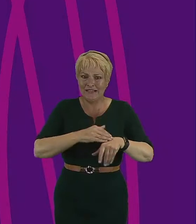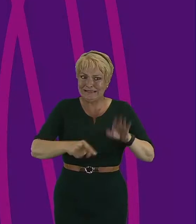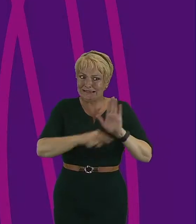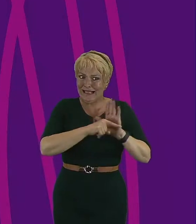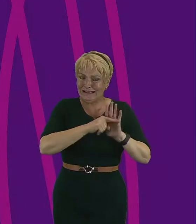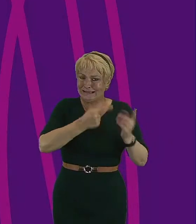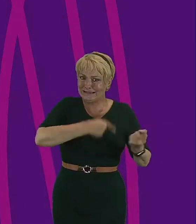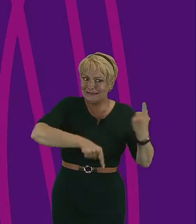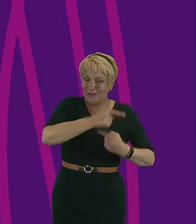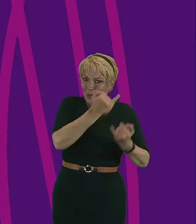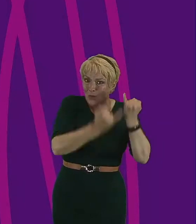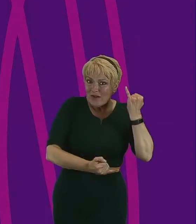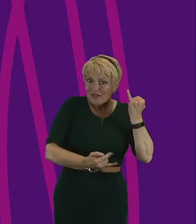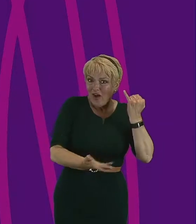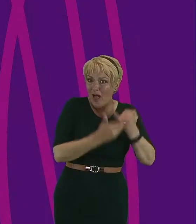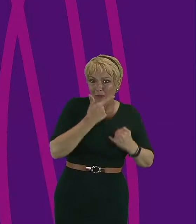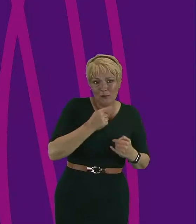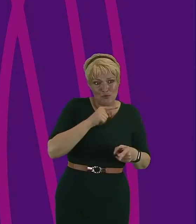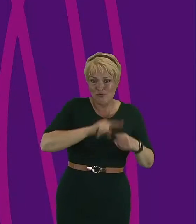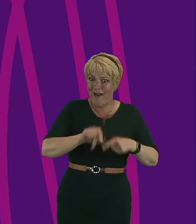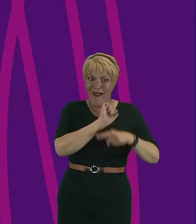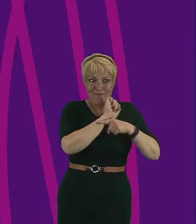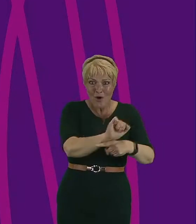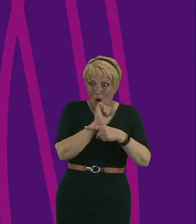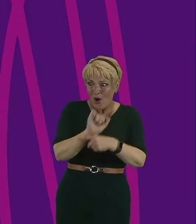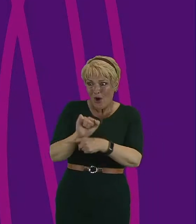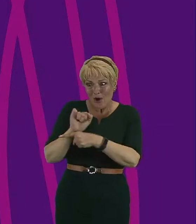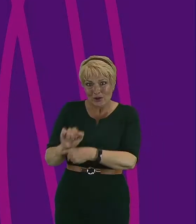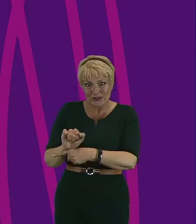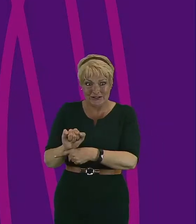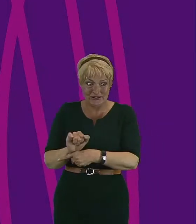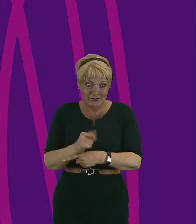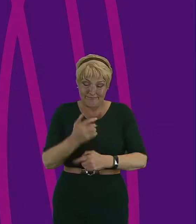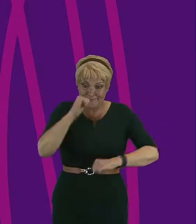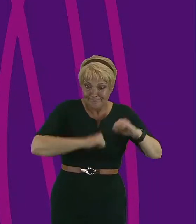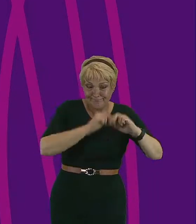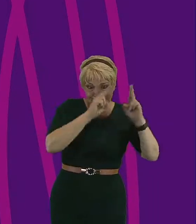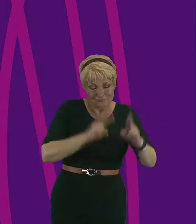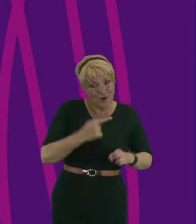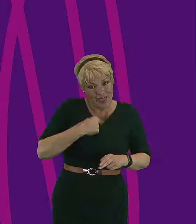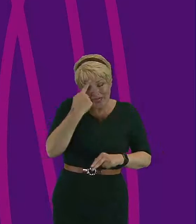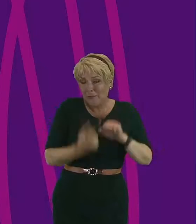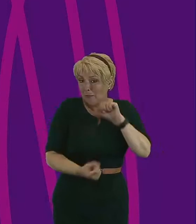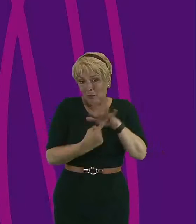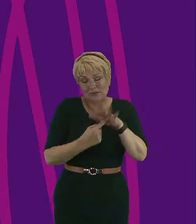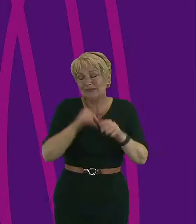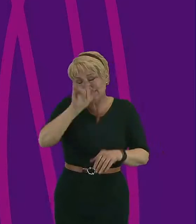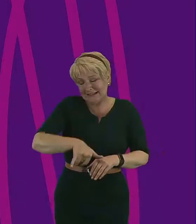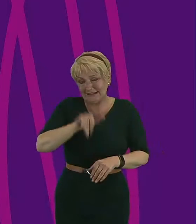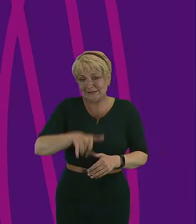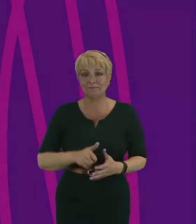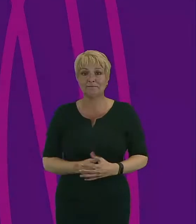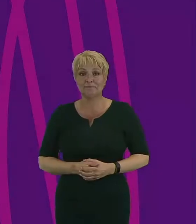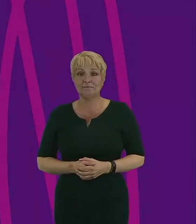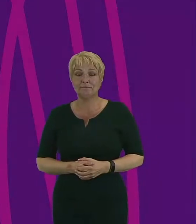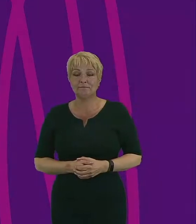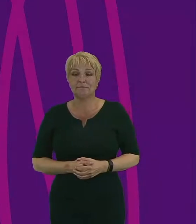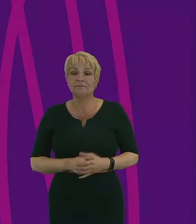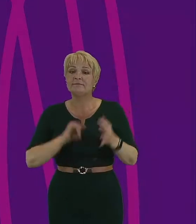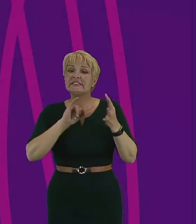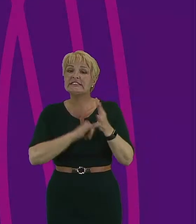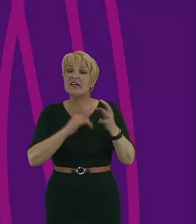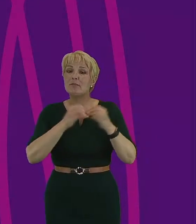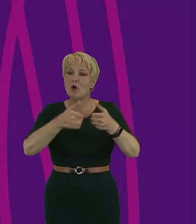trying to avoid circumstances repeating themselves. Both of those things are important. Thank you. Sarah Boyack, to be